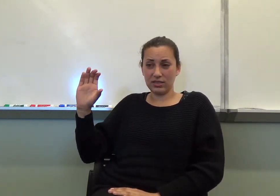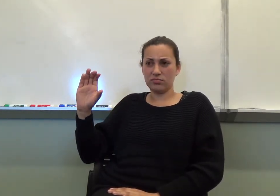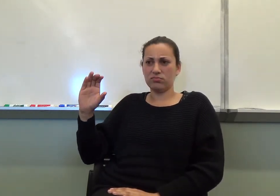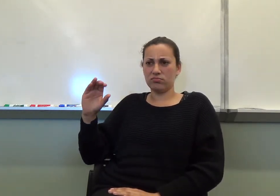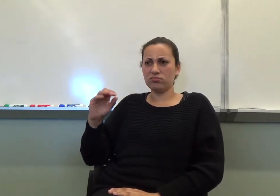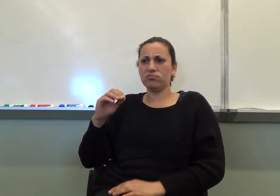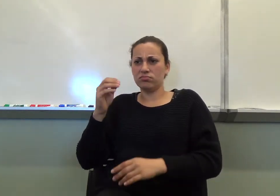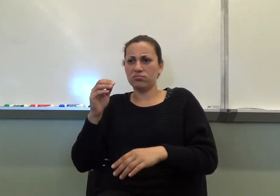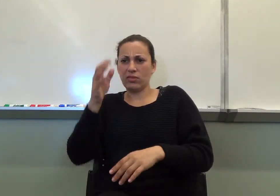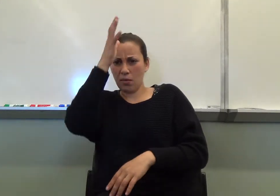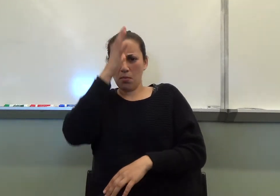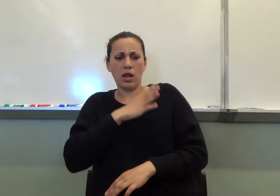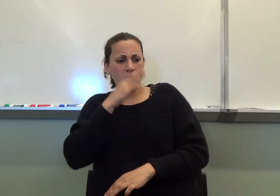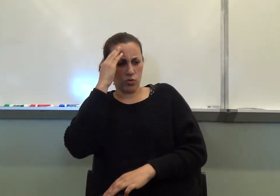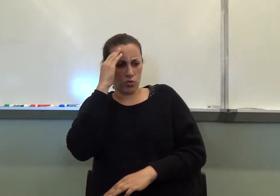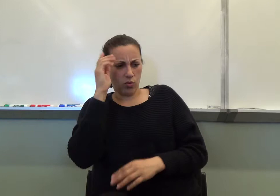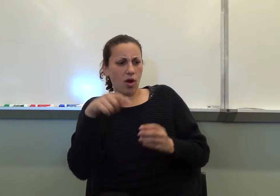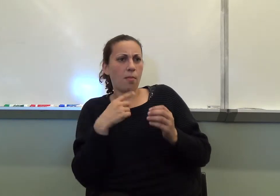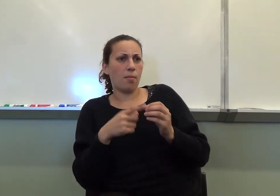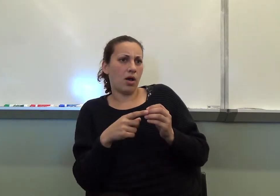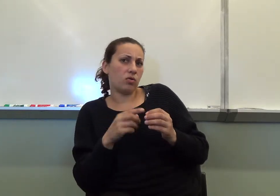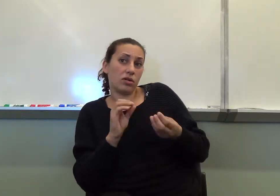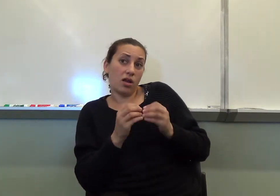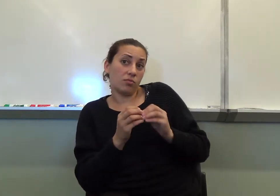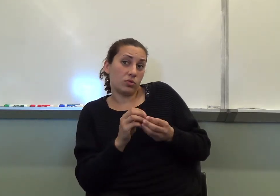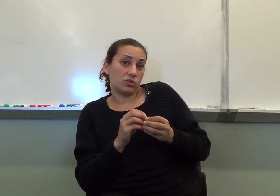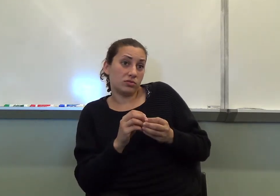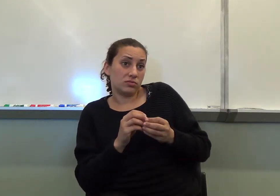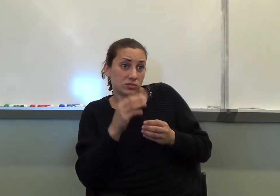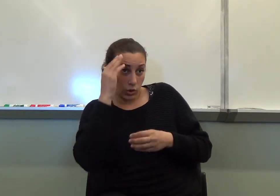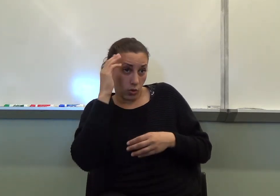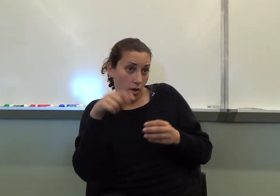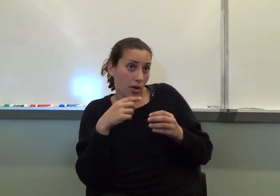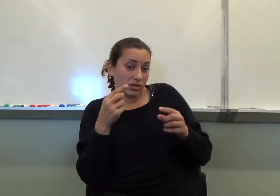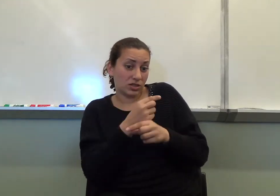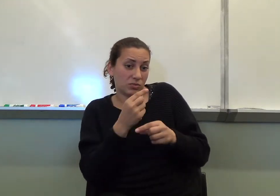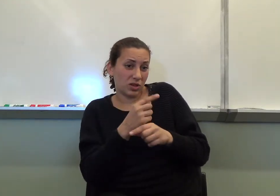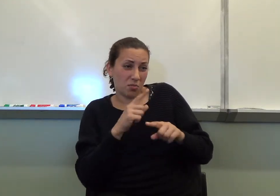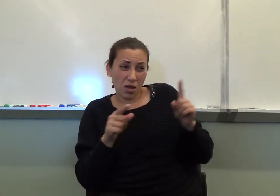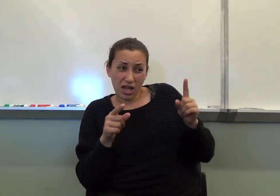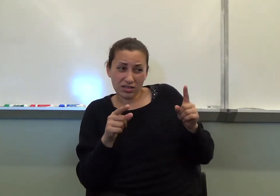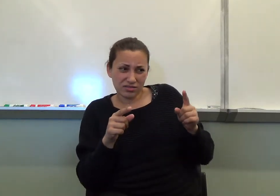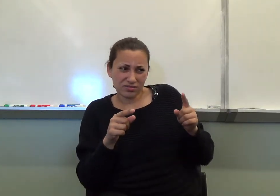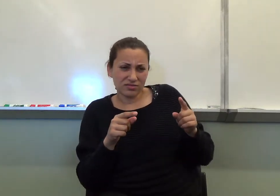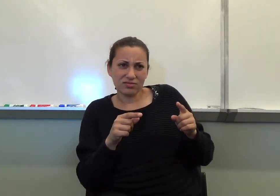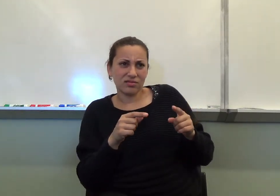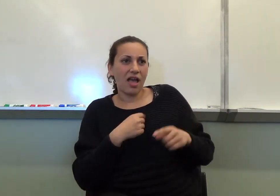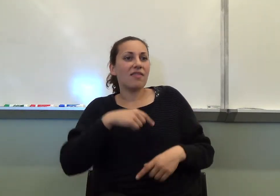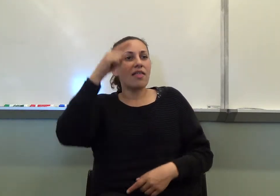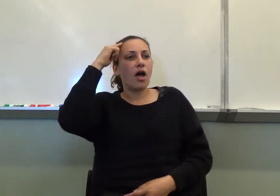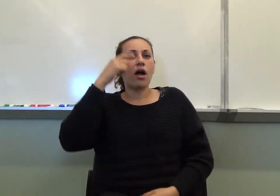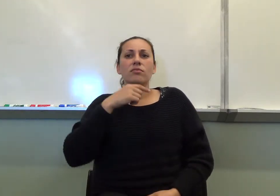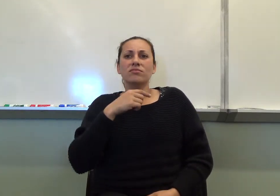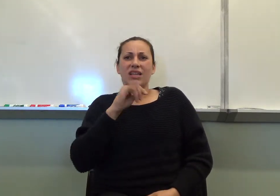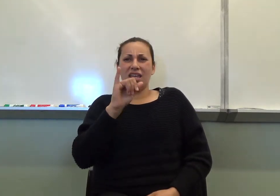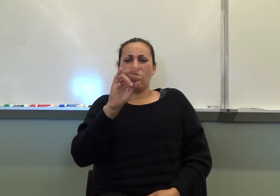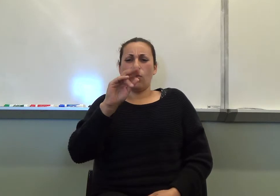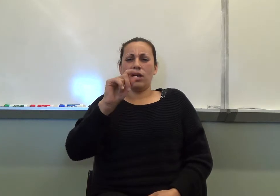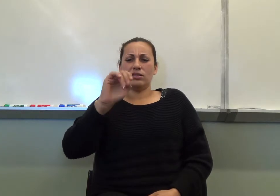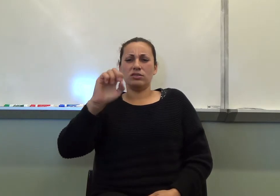lot of geometry. An irrational number? No, God would never do that. No. That was what they said. God would